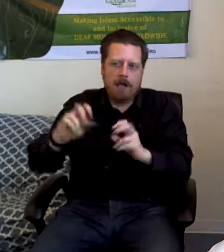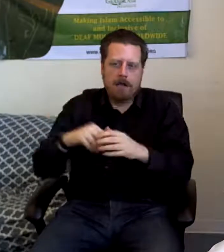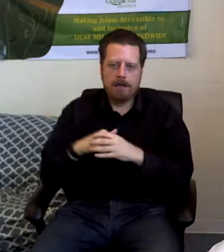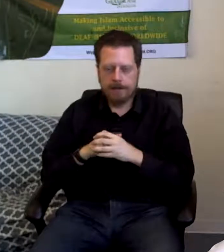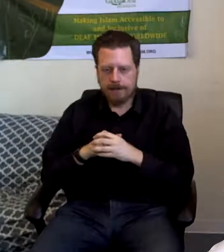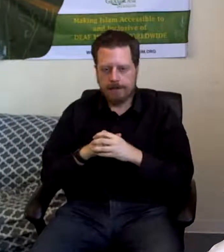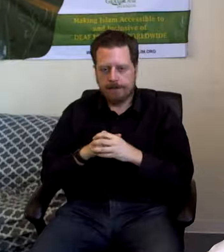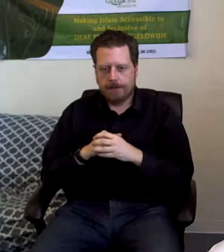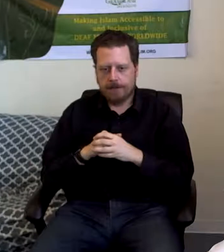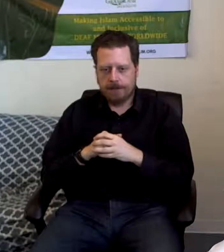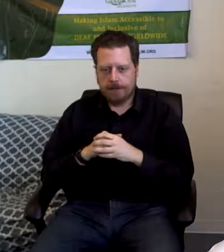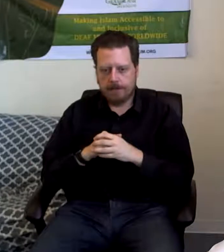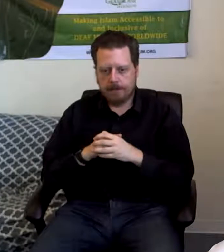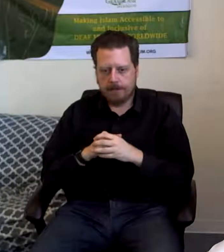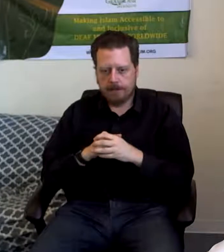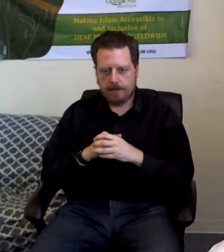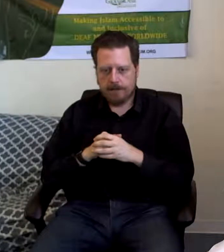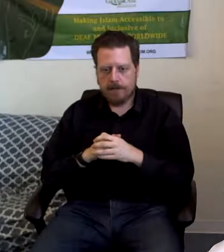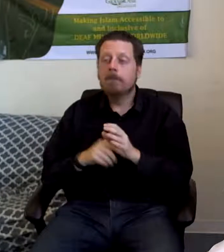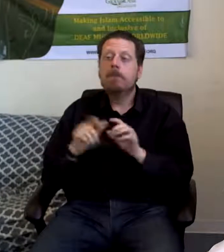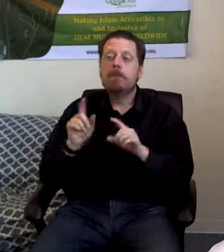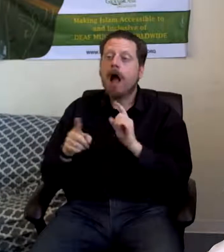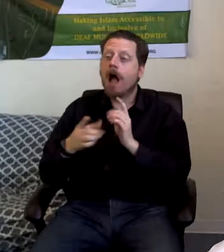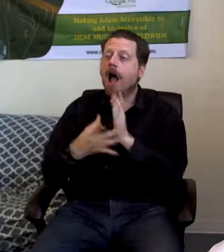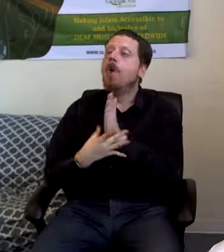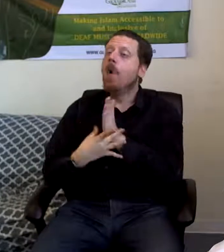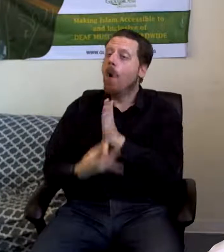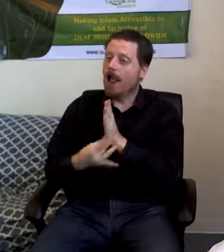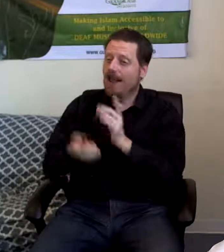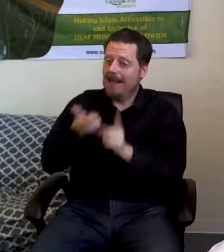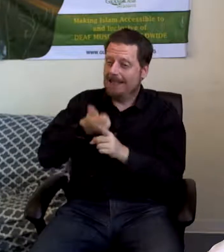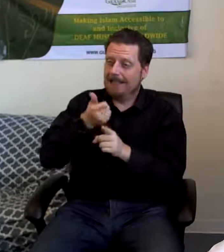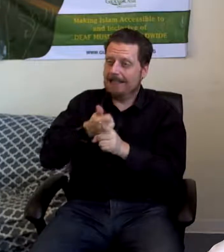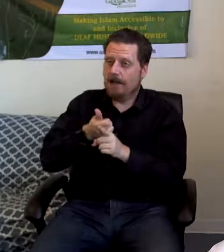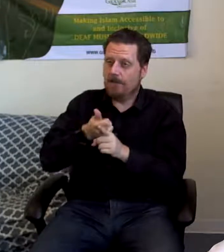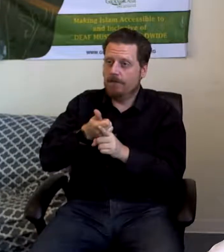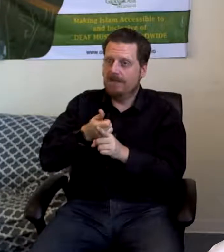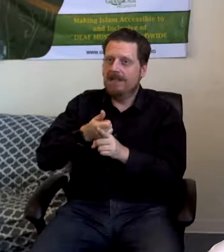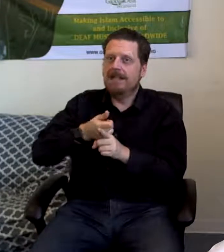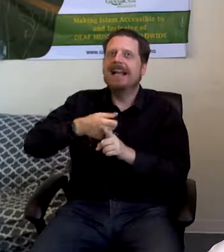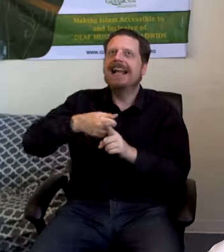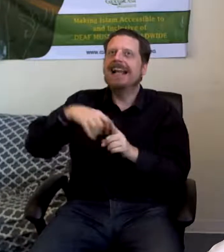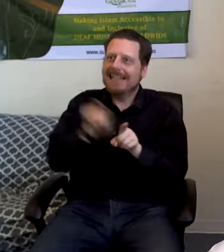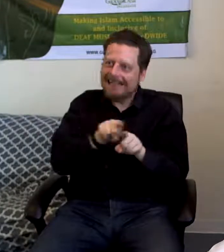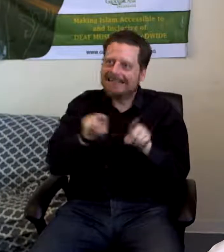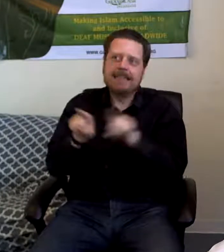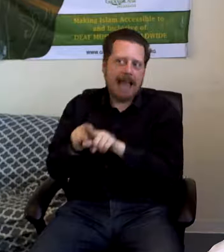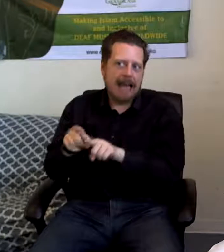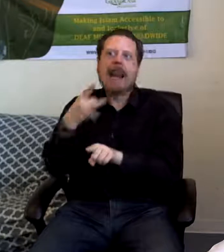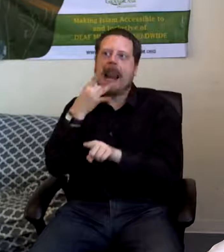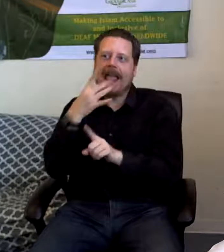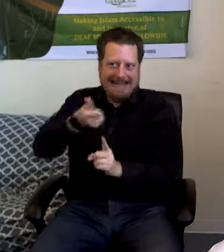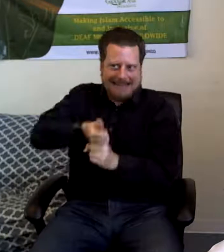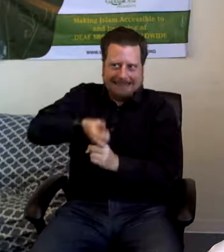And its oil radiates light